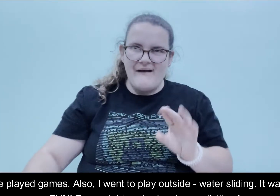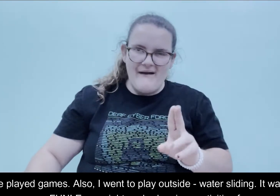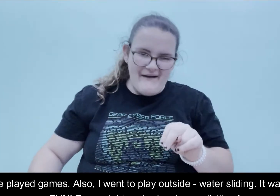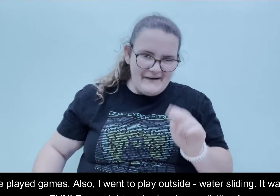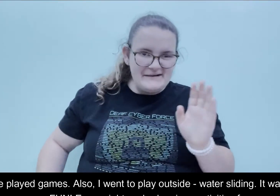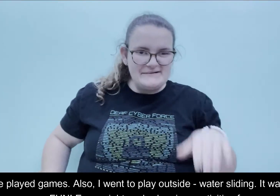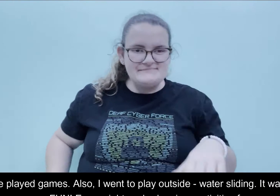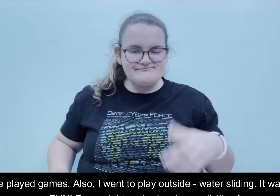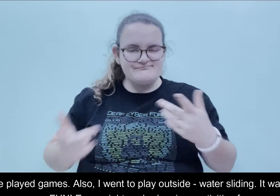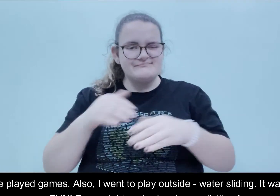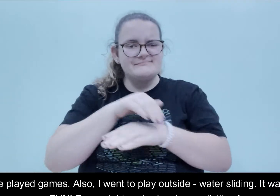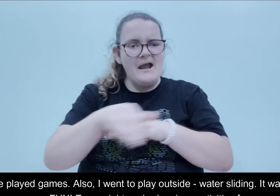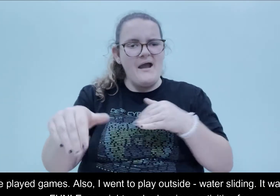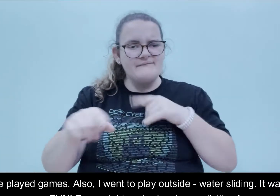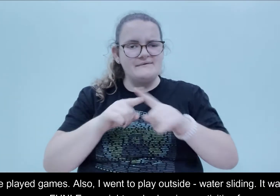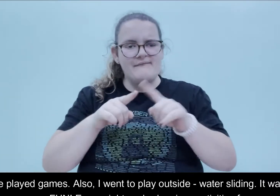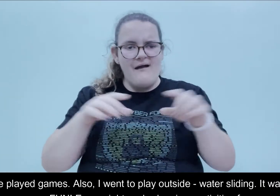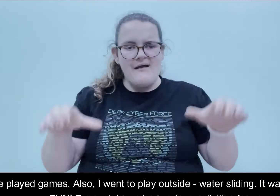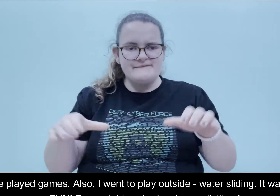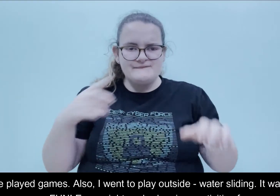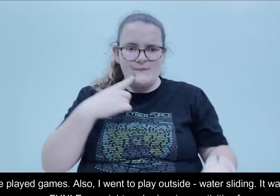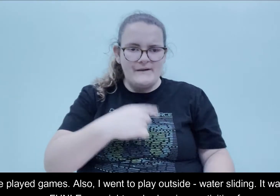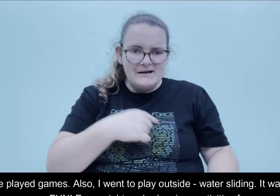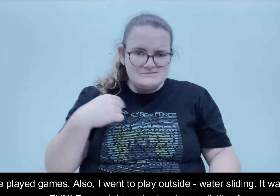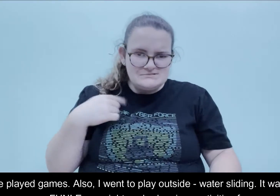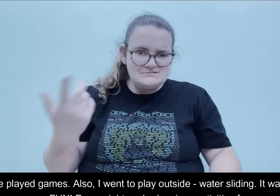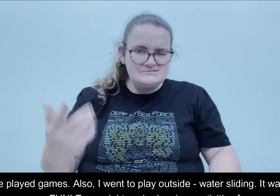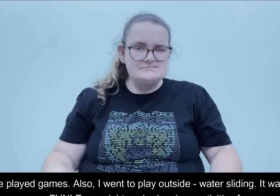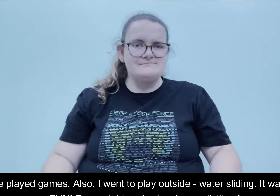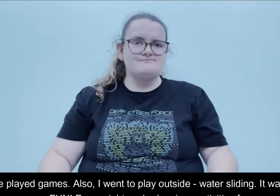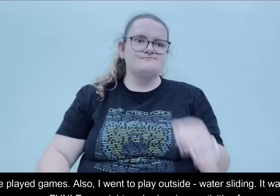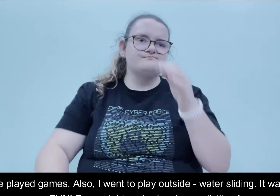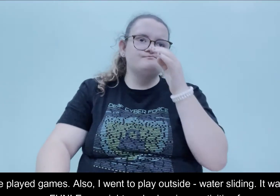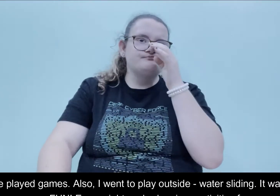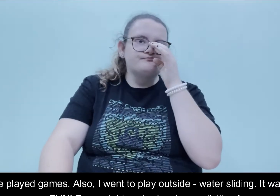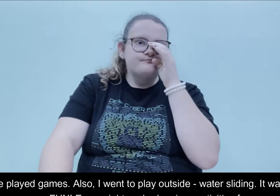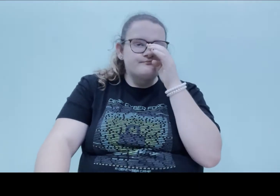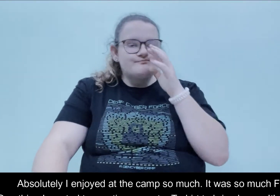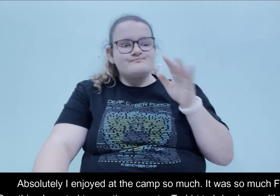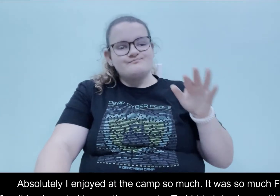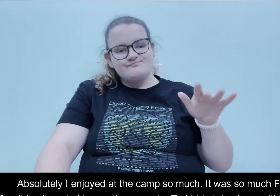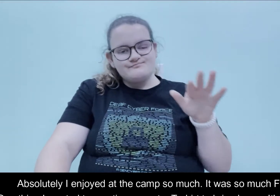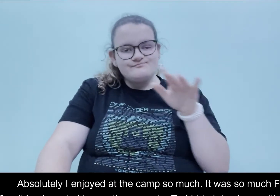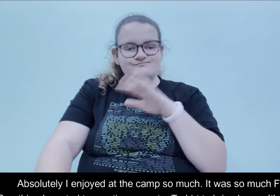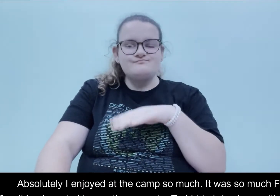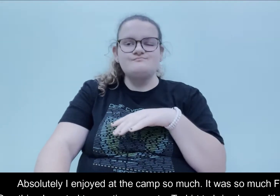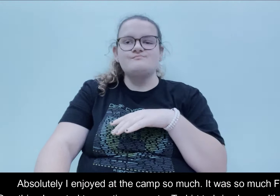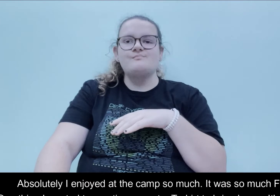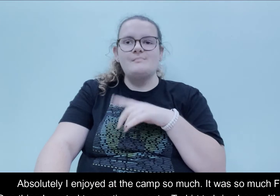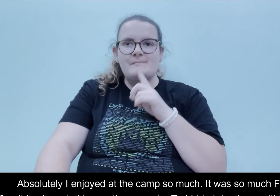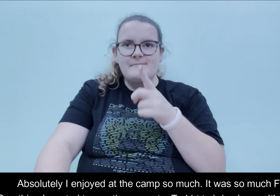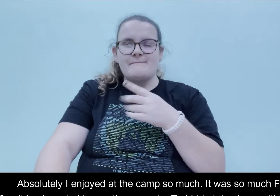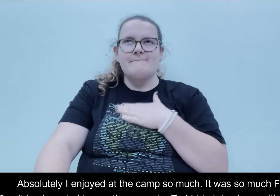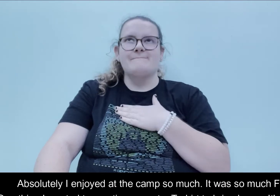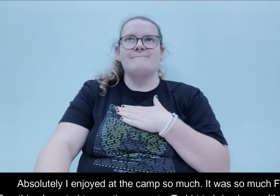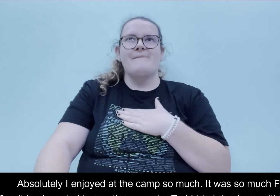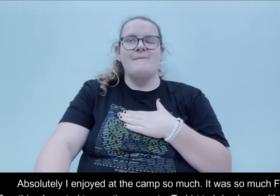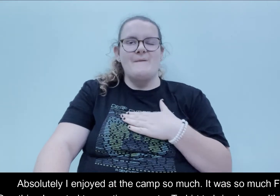And they had a water slide all across the ground. That was super fun. Yeah, so they always had like different activities at night planned for us.